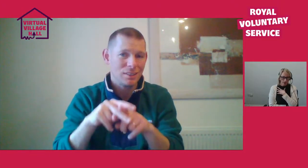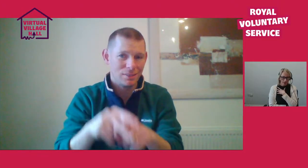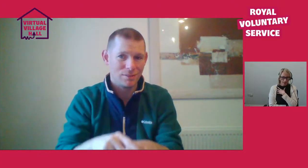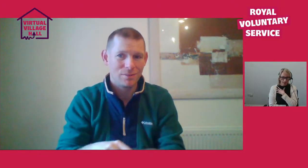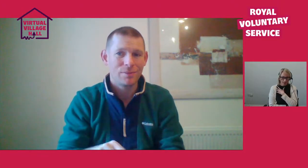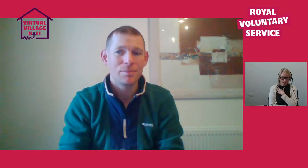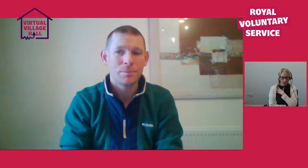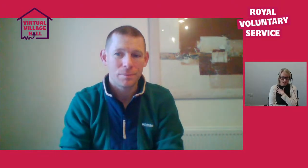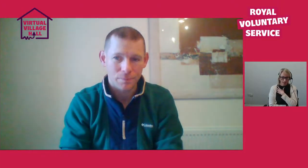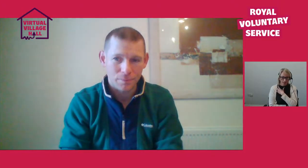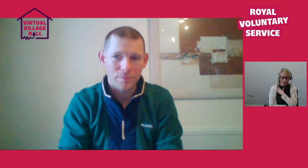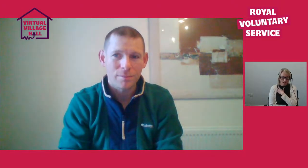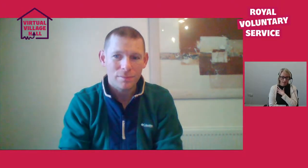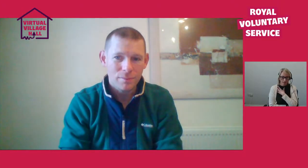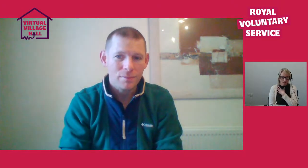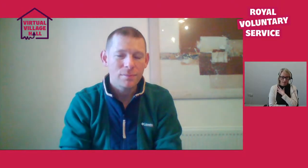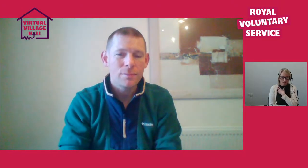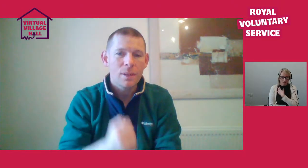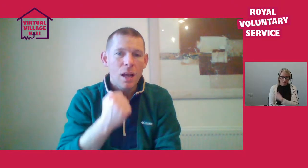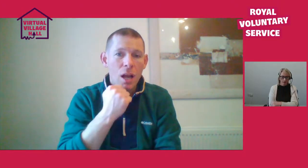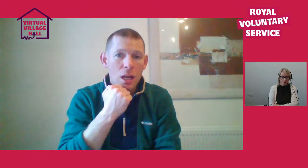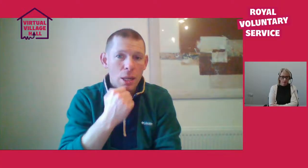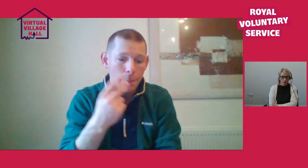horse riding.